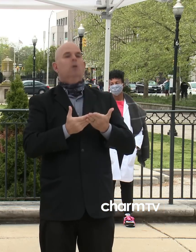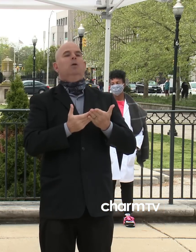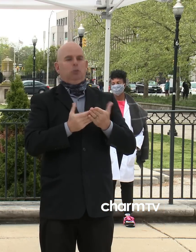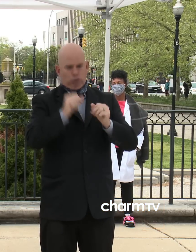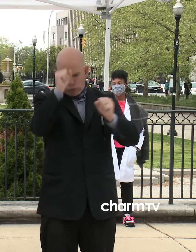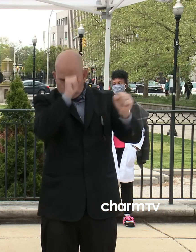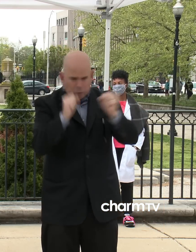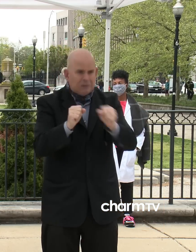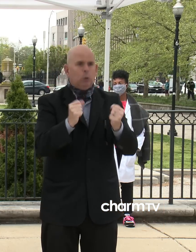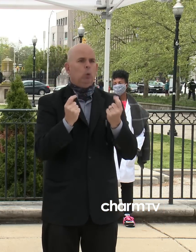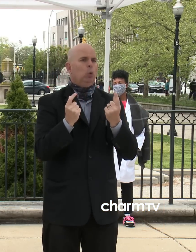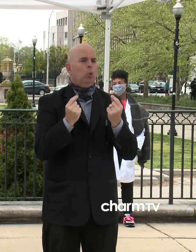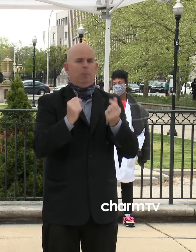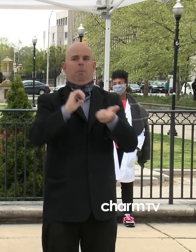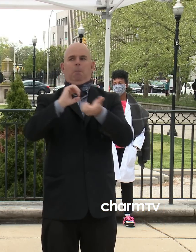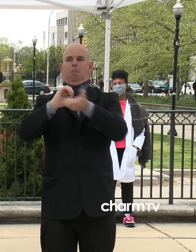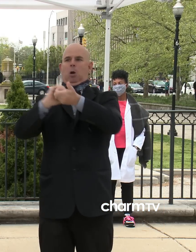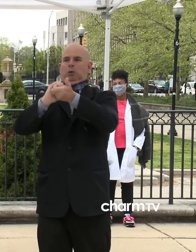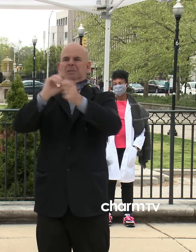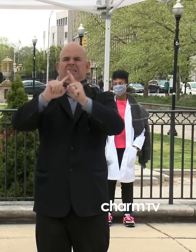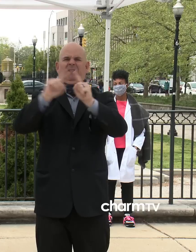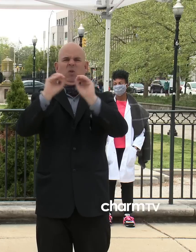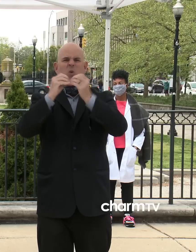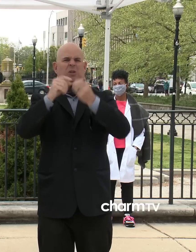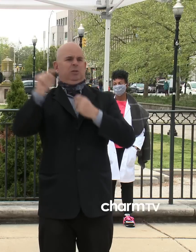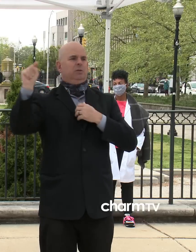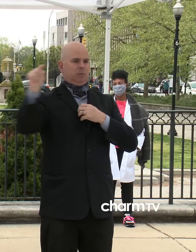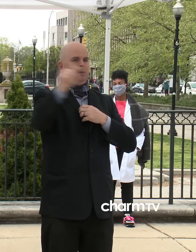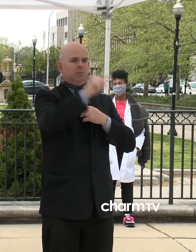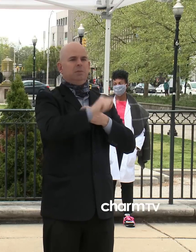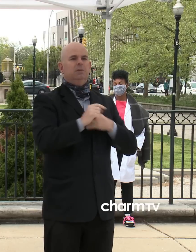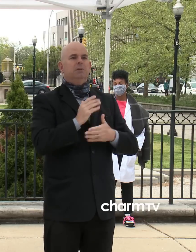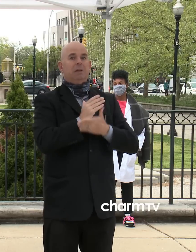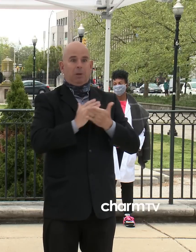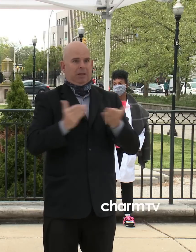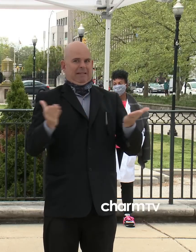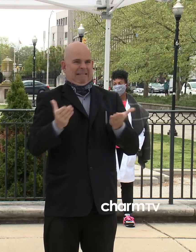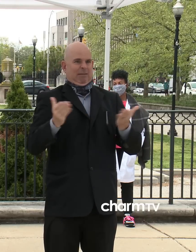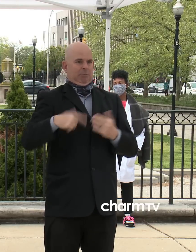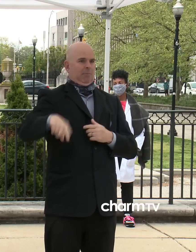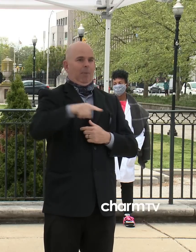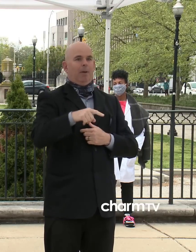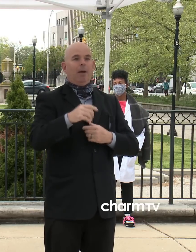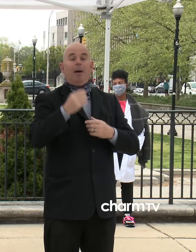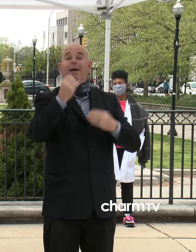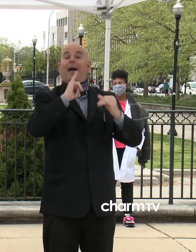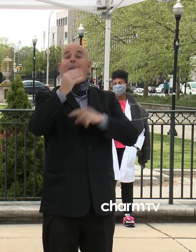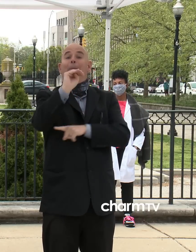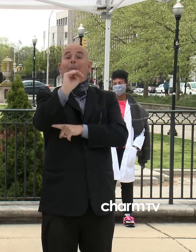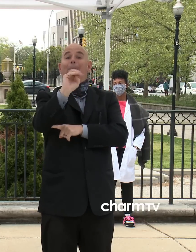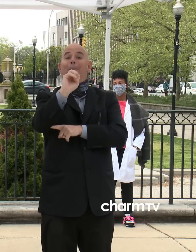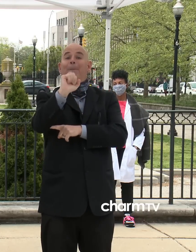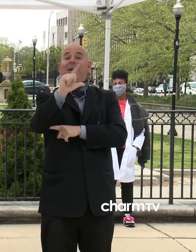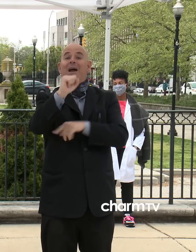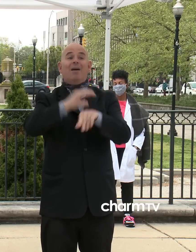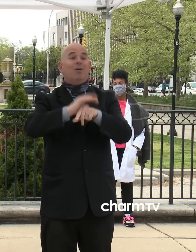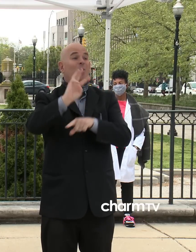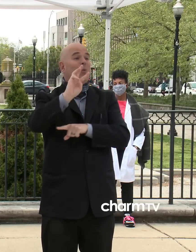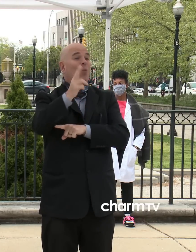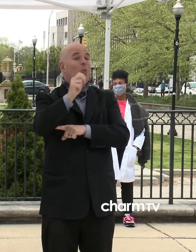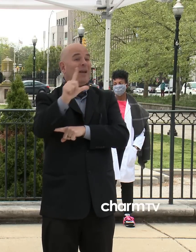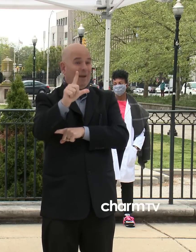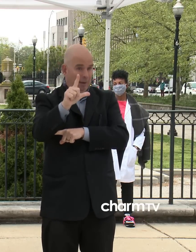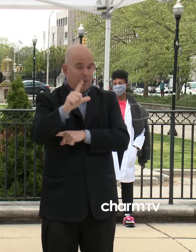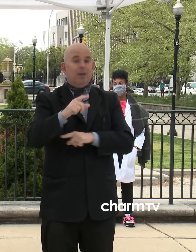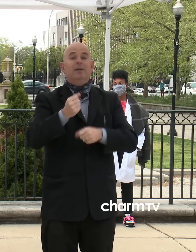have in this work, some of whom are here today, like Meals on Wheels, the Salvation Army, and the Maryland Food Bank. And